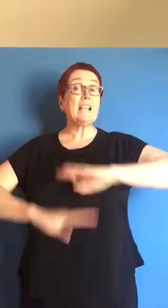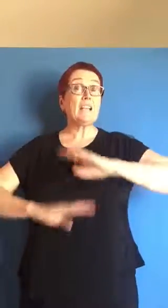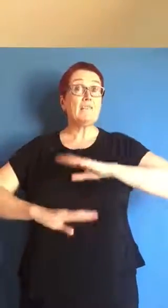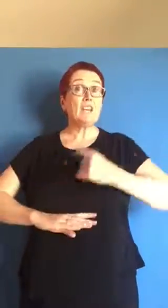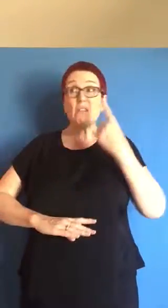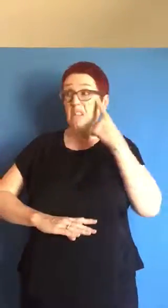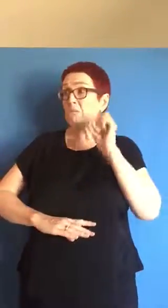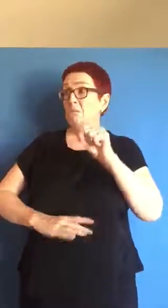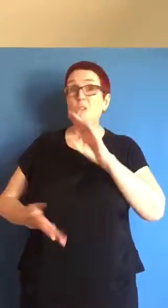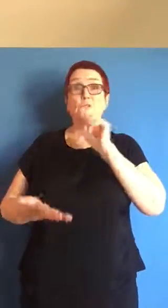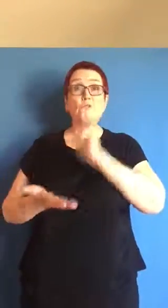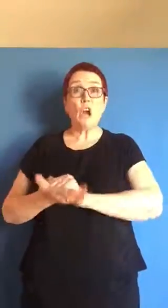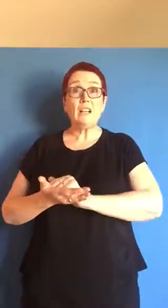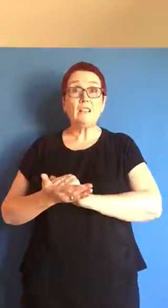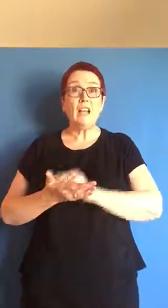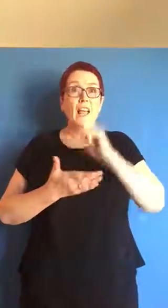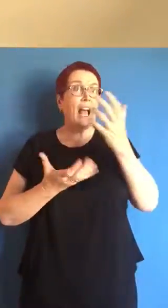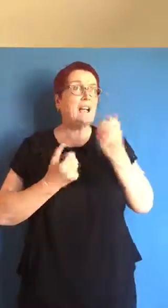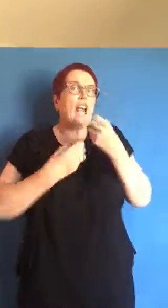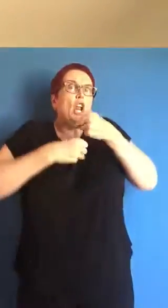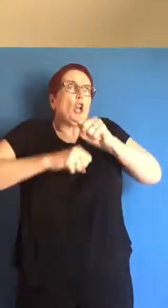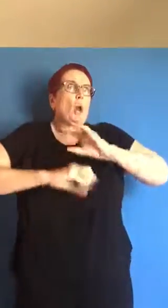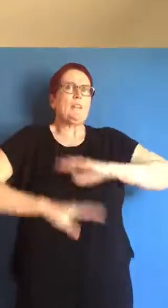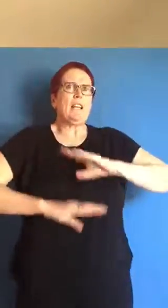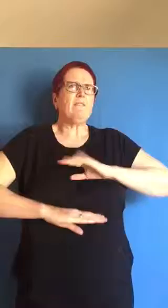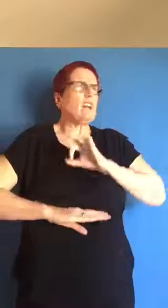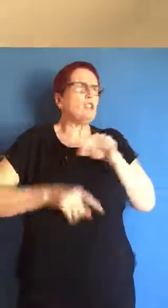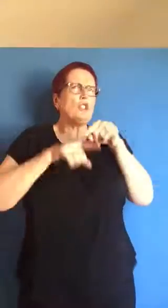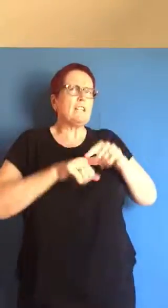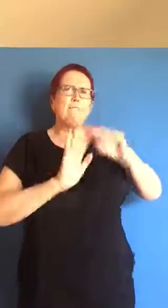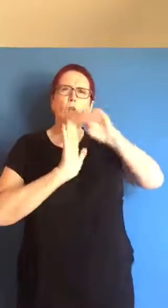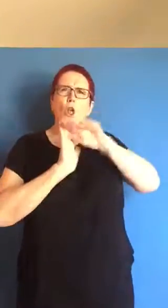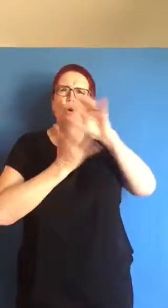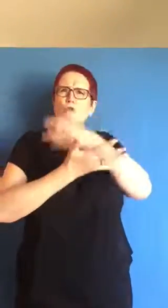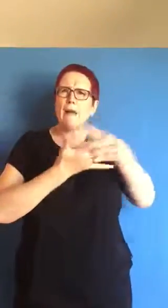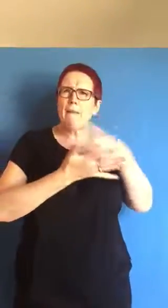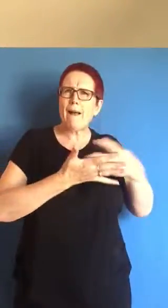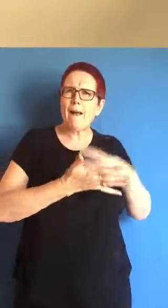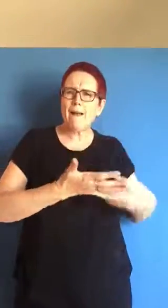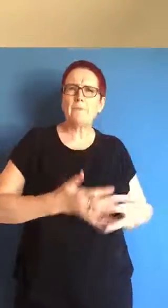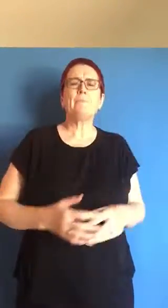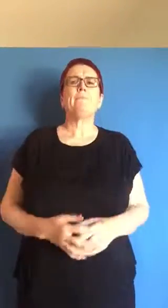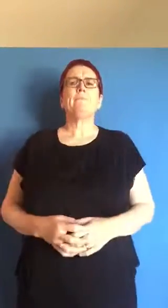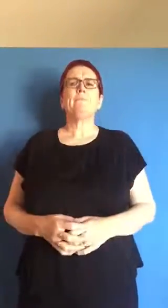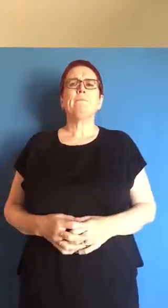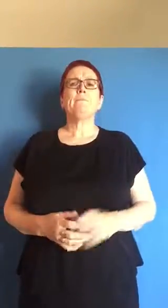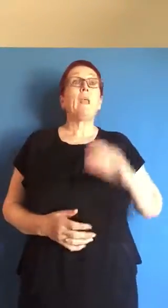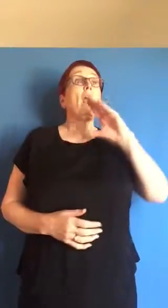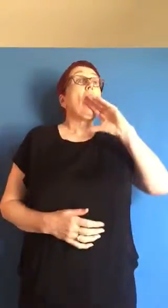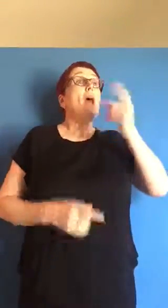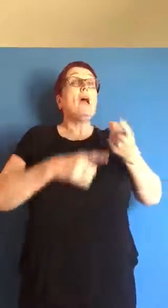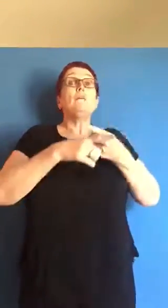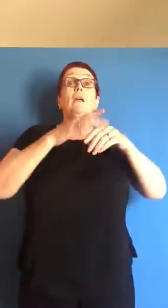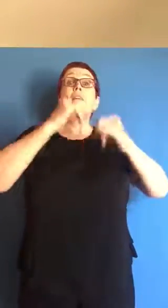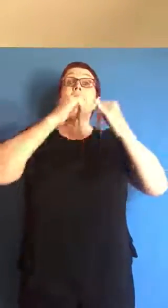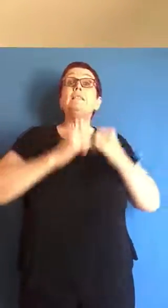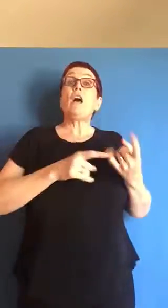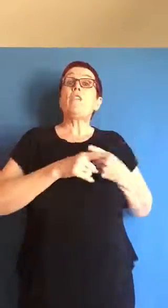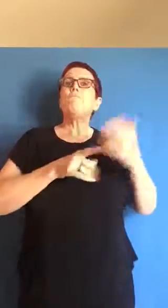and can't get no satisfaction is deemed ungrammatical is that the dialect of English spoken in the south of England in the 17th